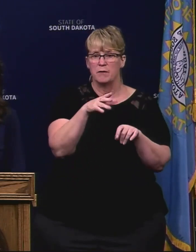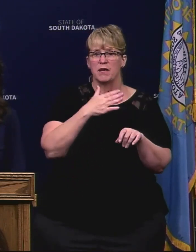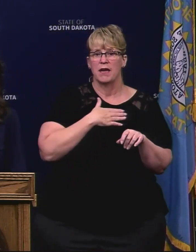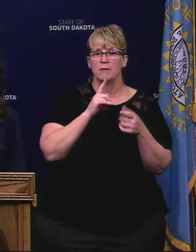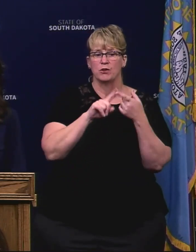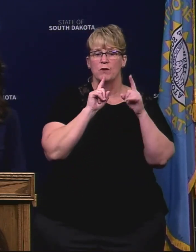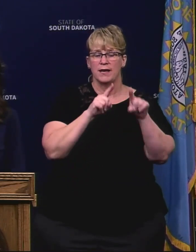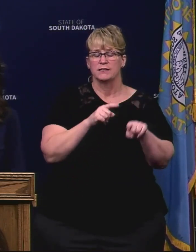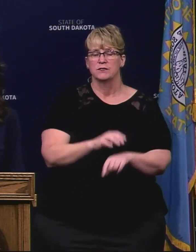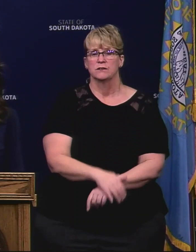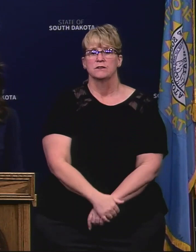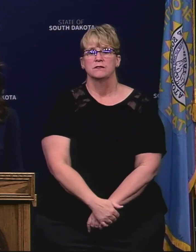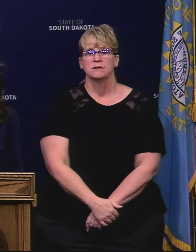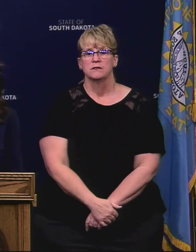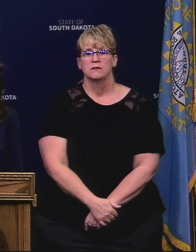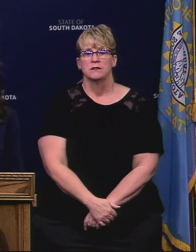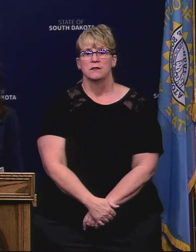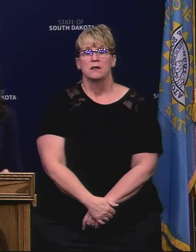answer.